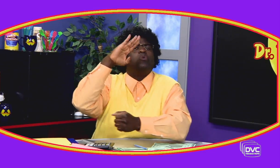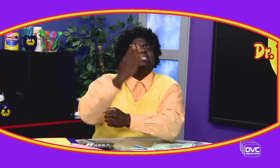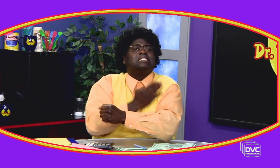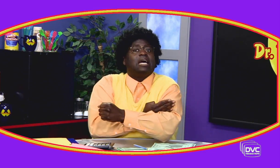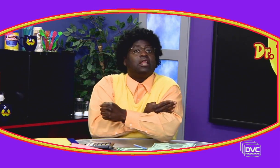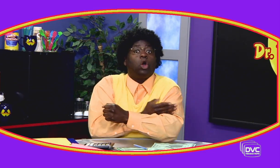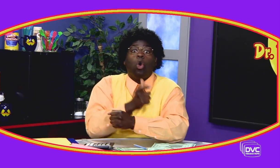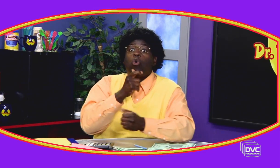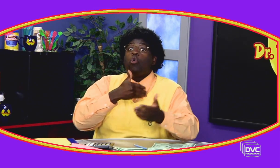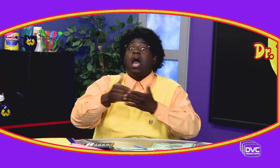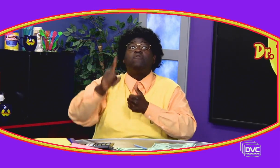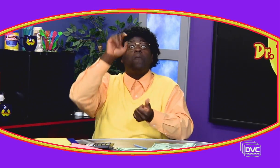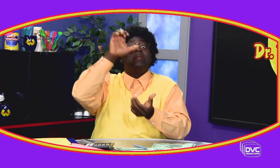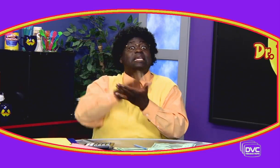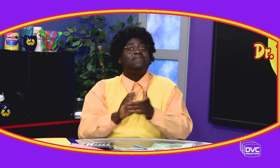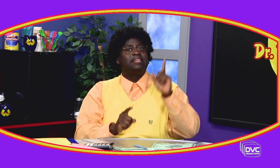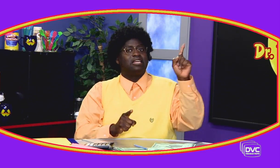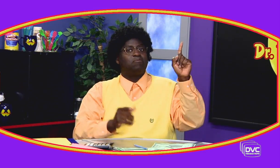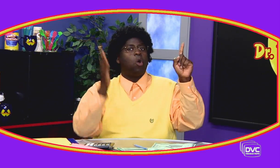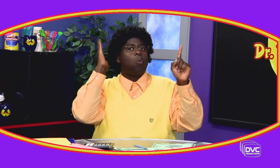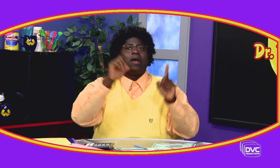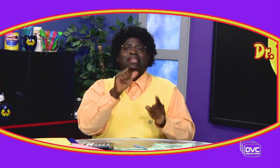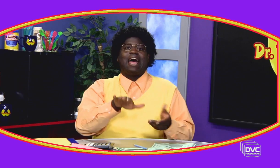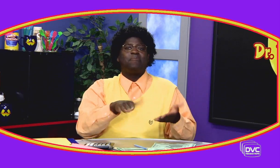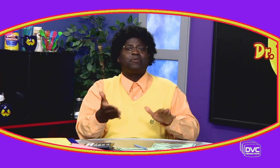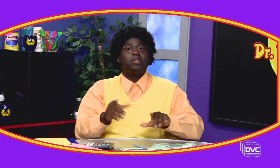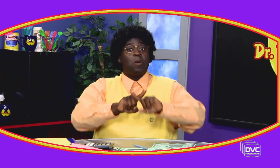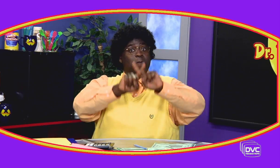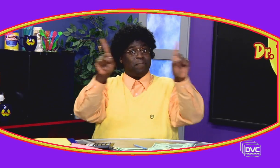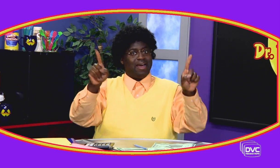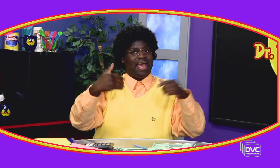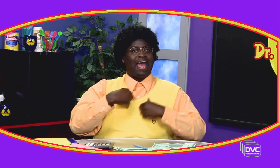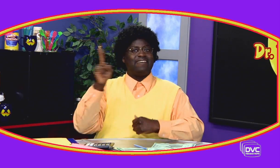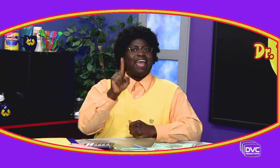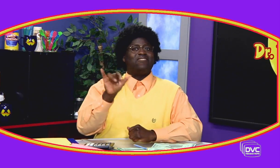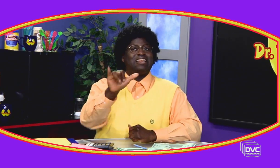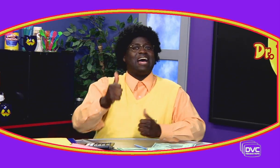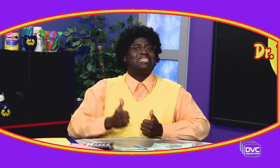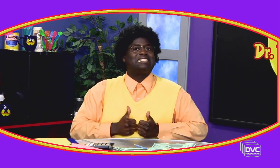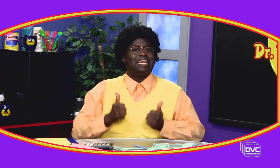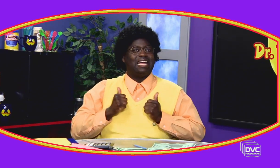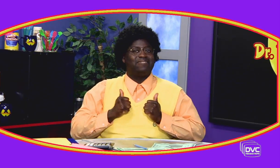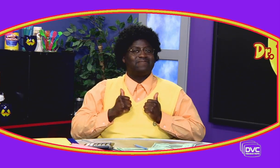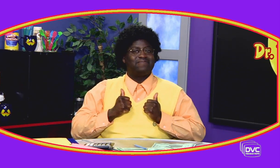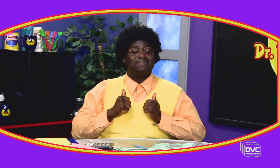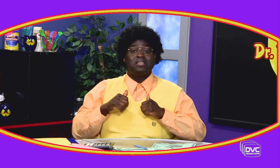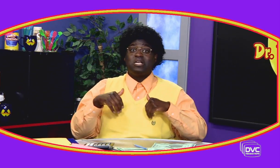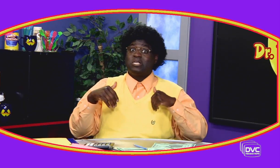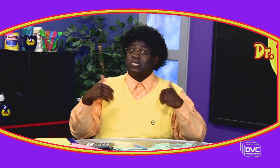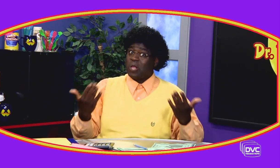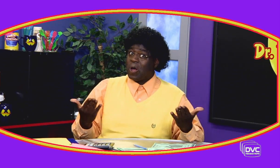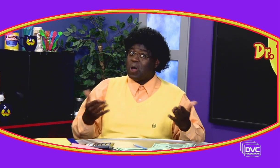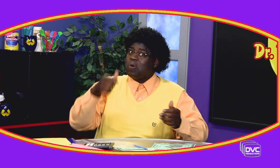his only Son, for whoever believes in him will not die but have everlasting life. So